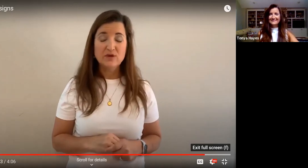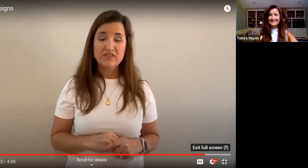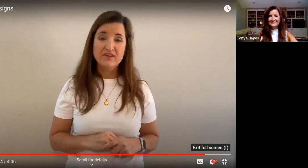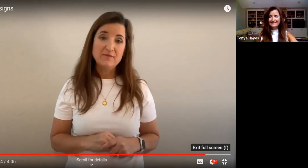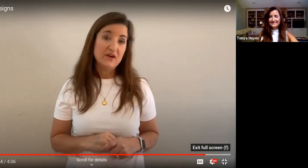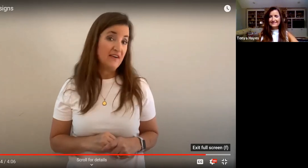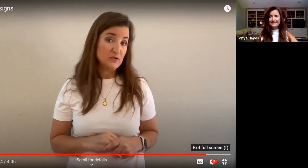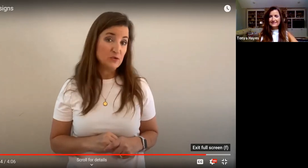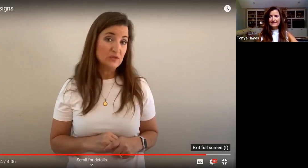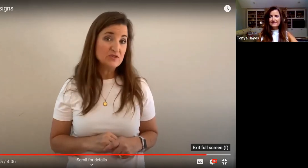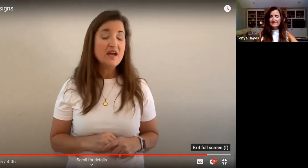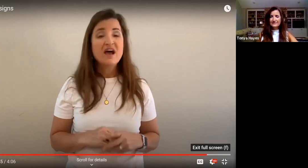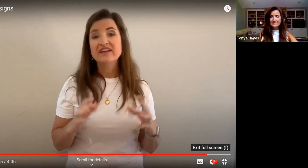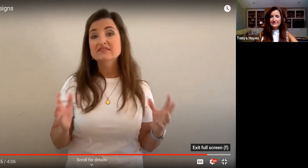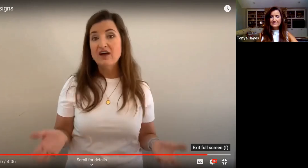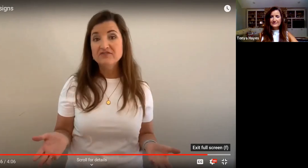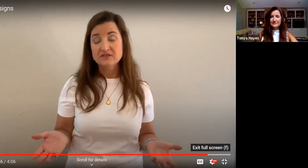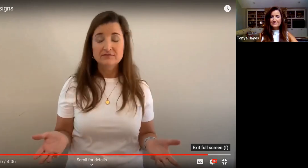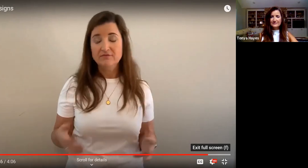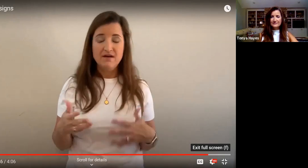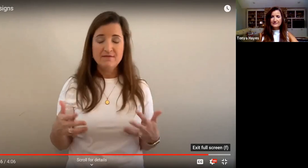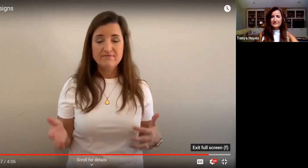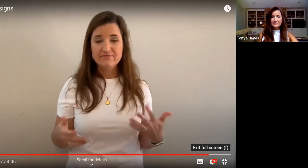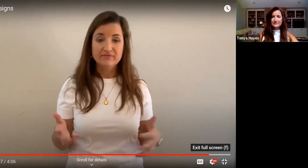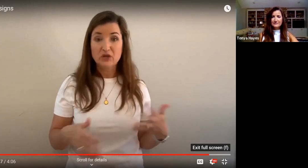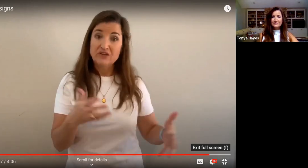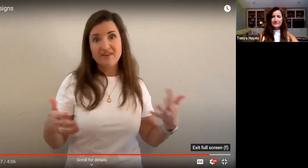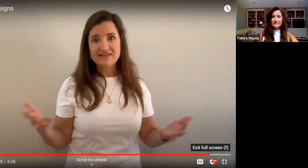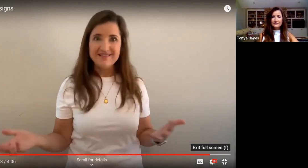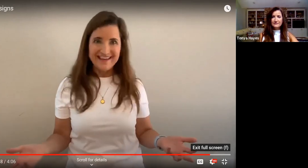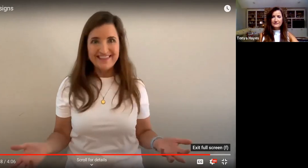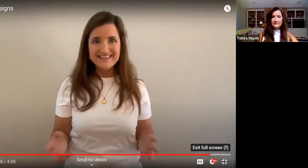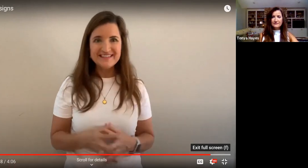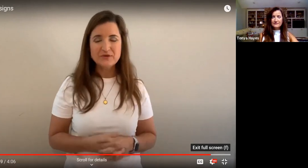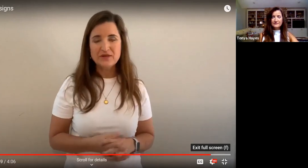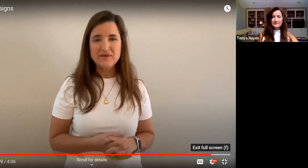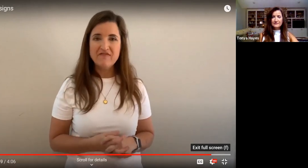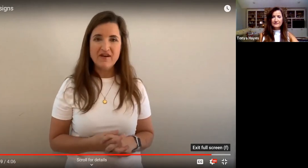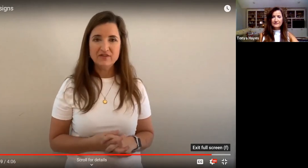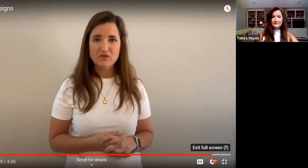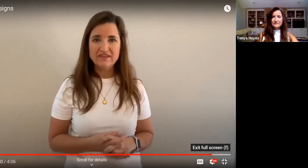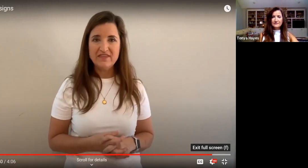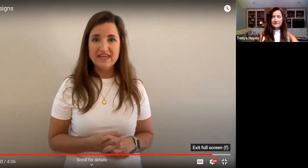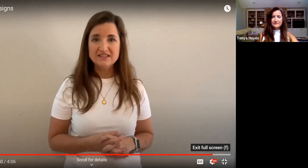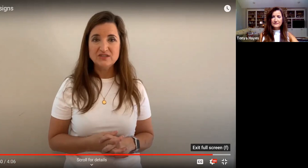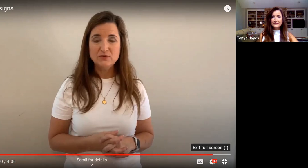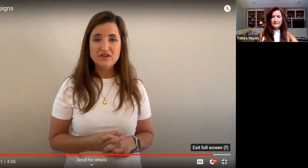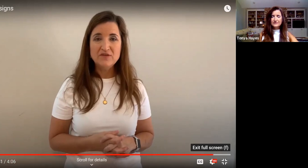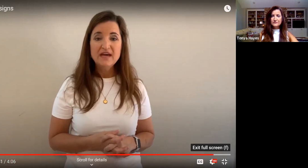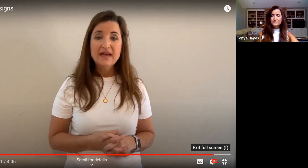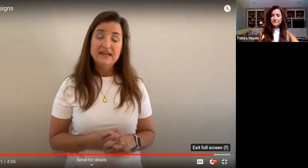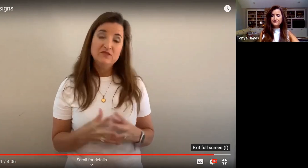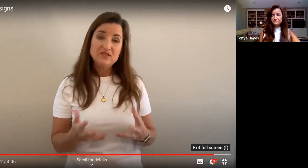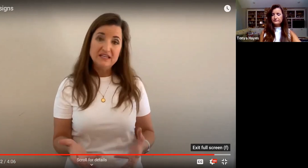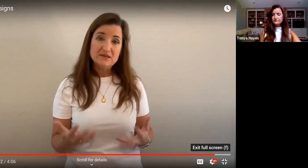do is with your after-schoolers. They love to learn things like this, and so it can be a fun little thing that they get to do with